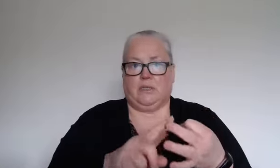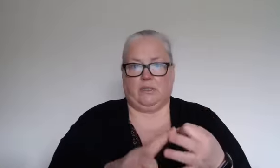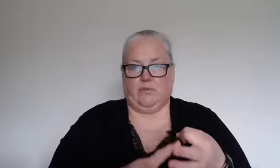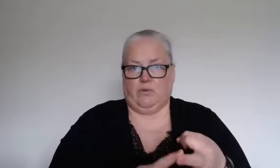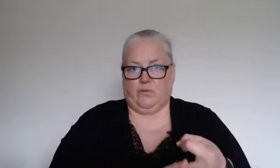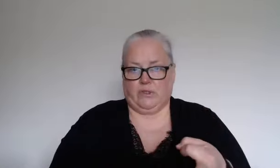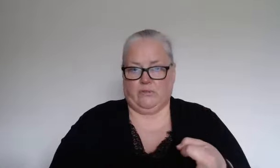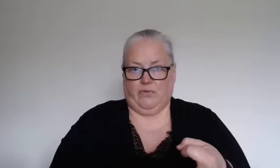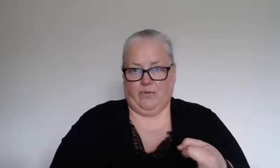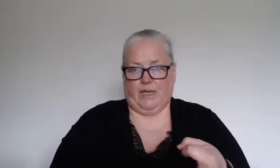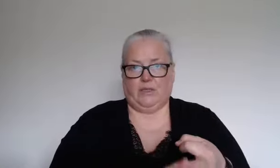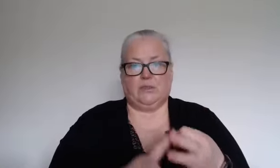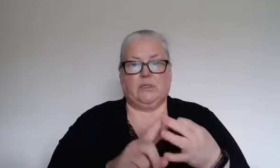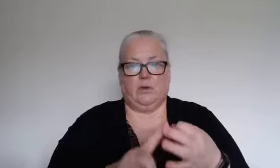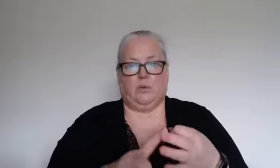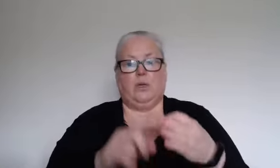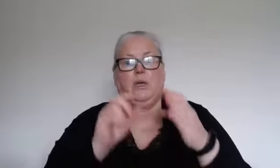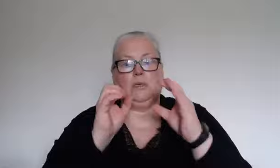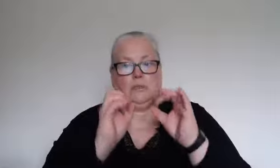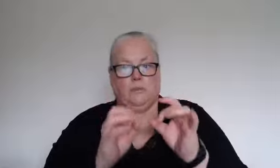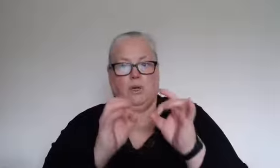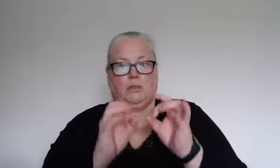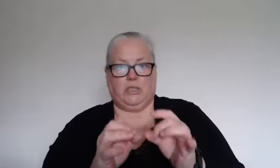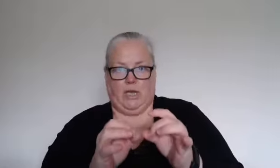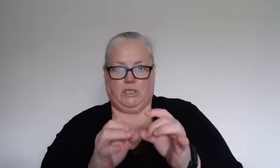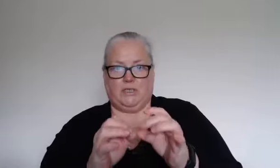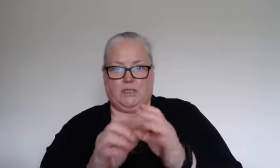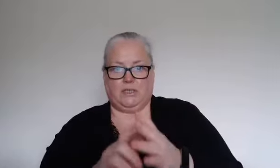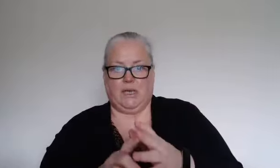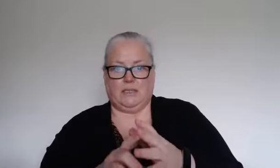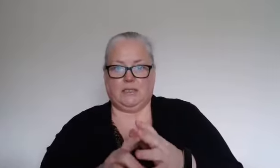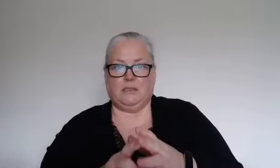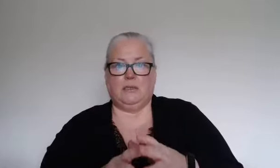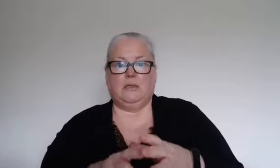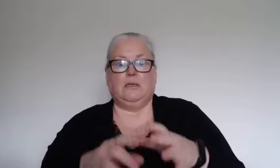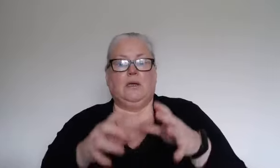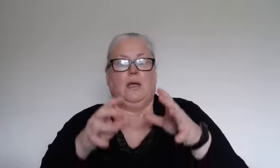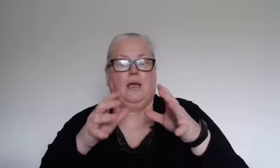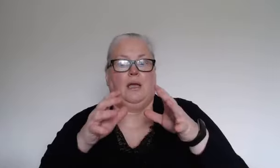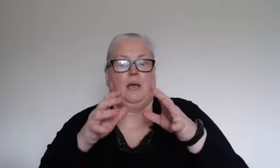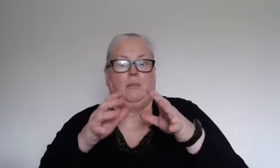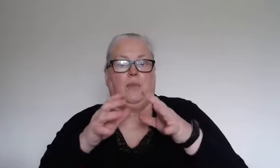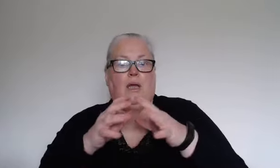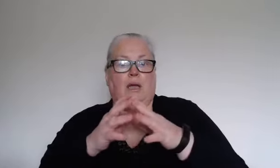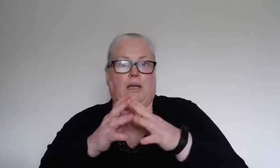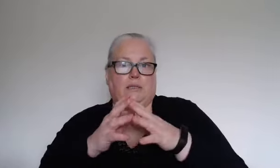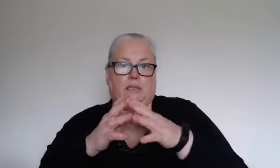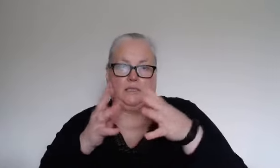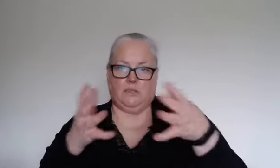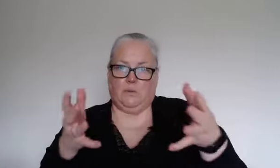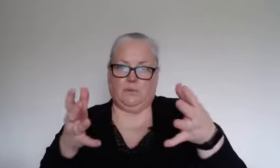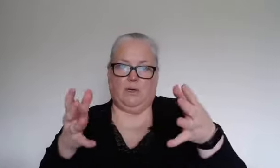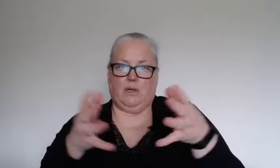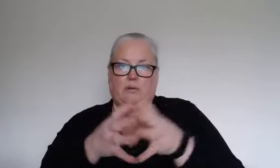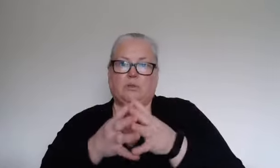yourself up for failure. So small changes instead. And in this week's blog, I'm going to talk